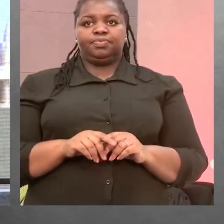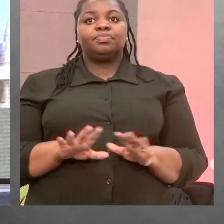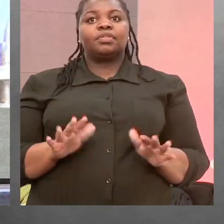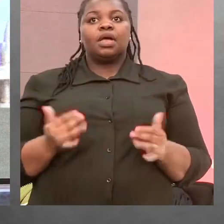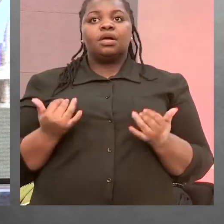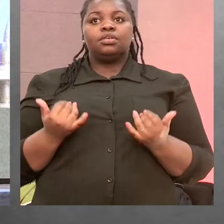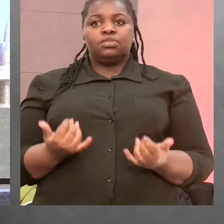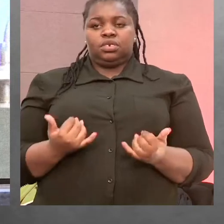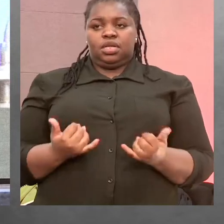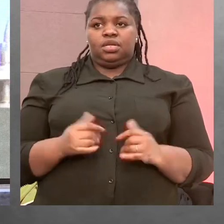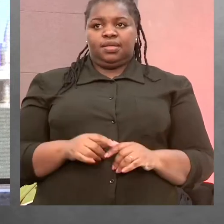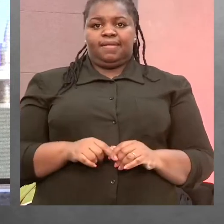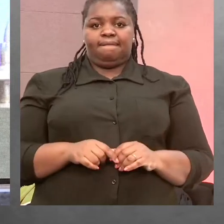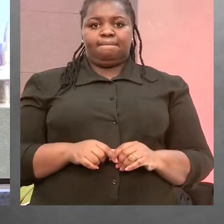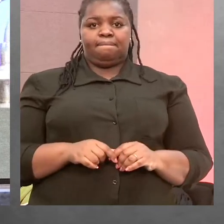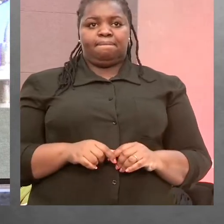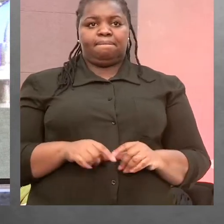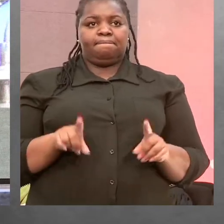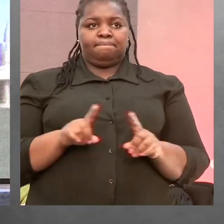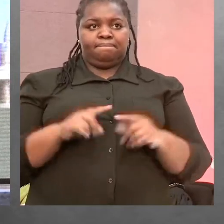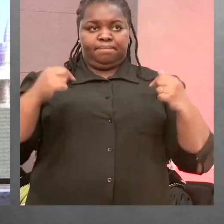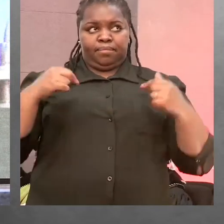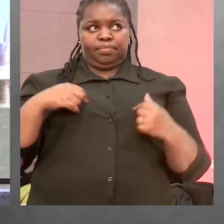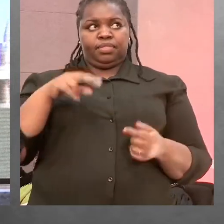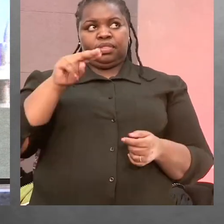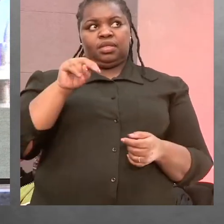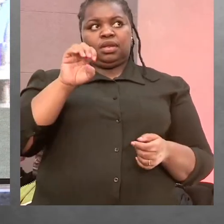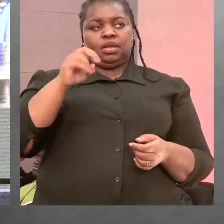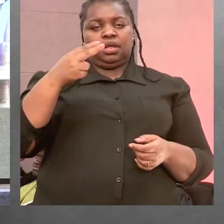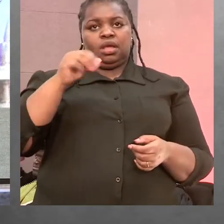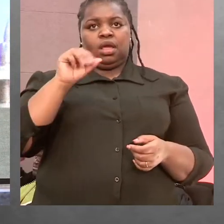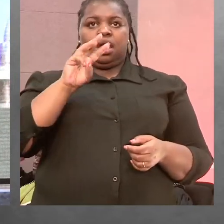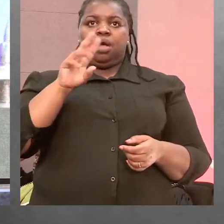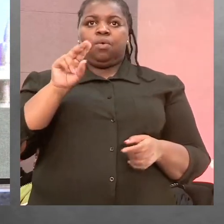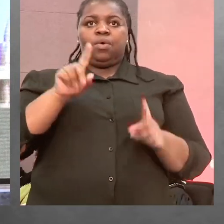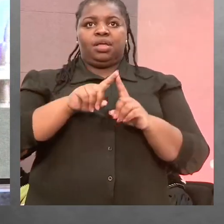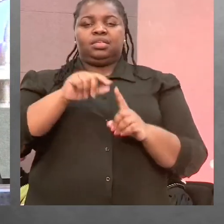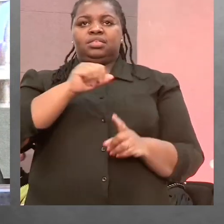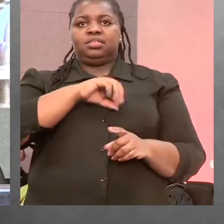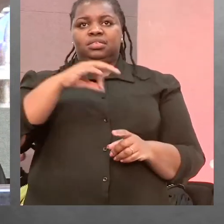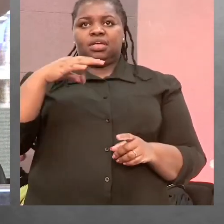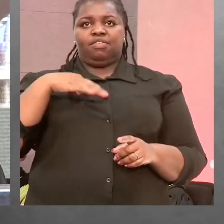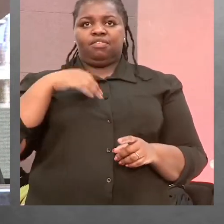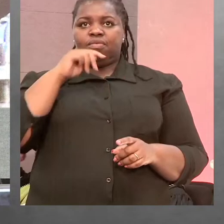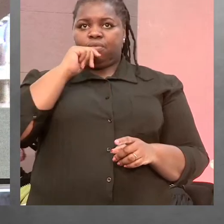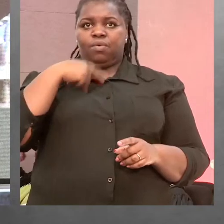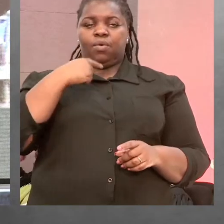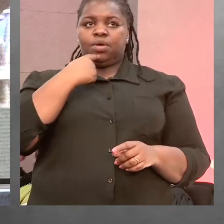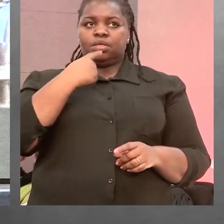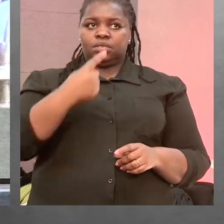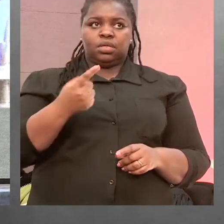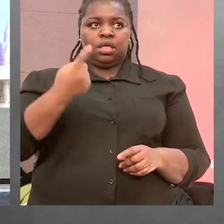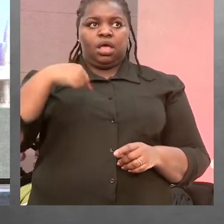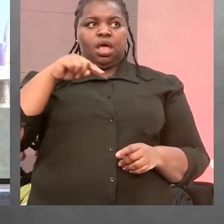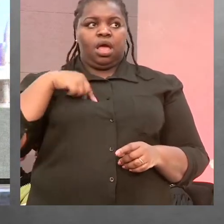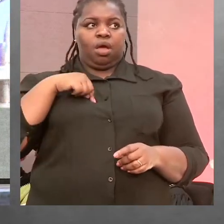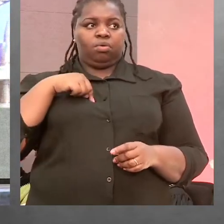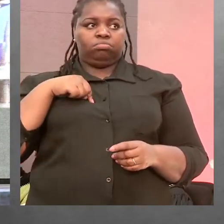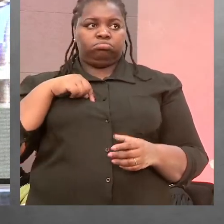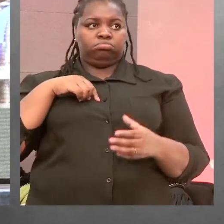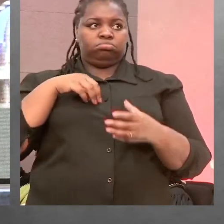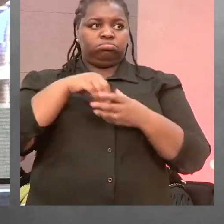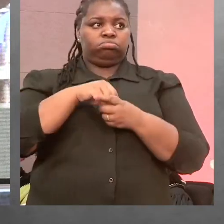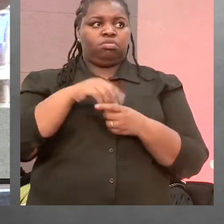Today, as Nehao and as workers of WSU, we reaffirm our commitment to the ideals